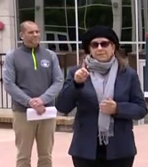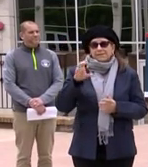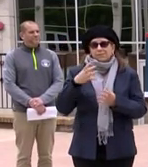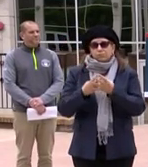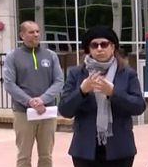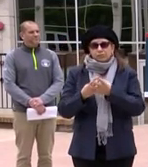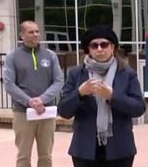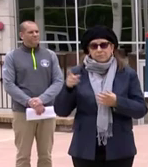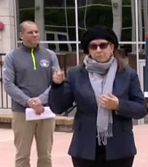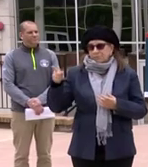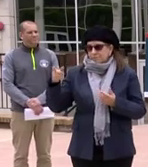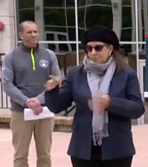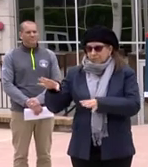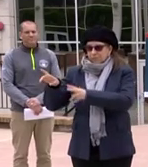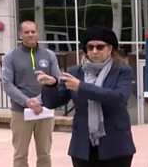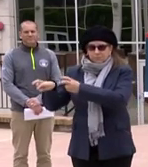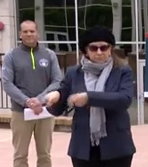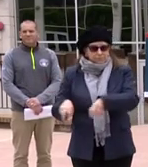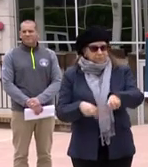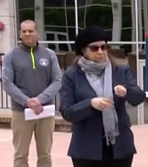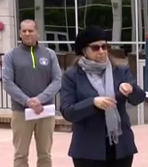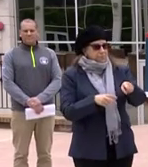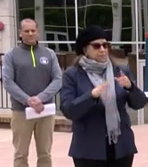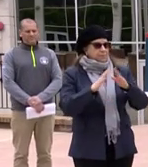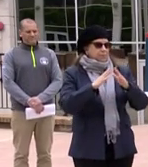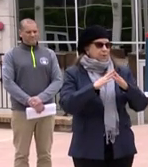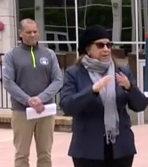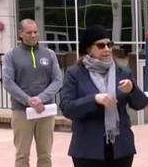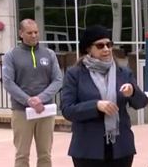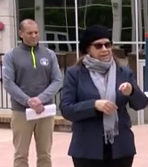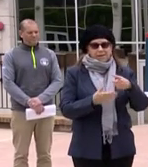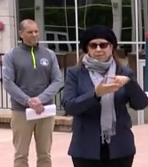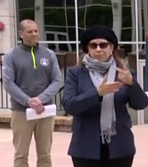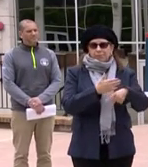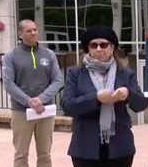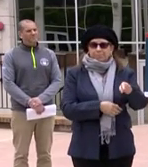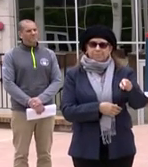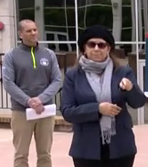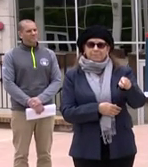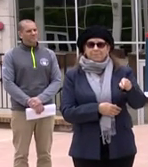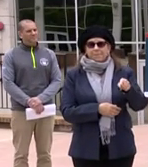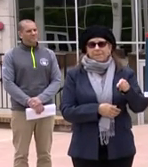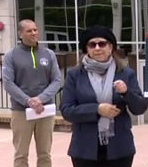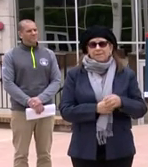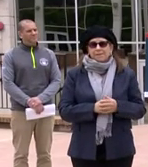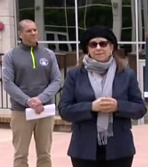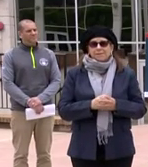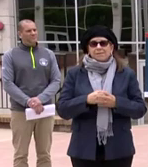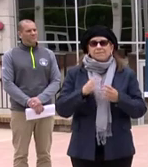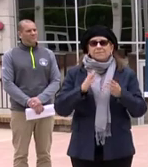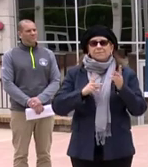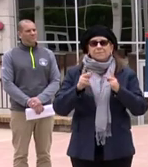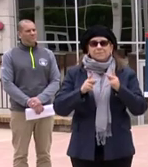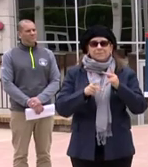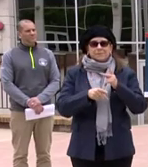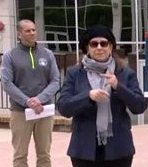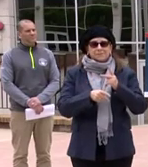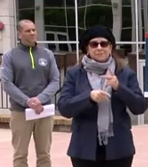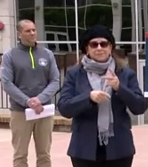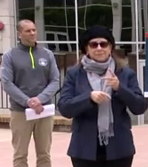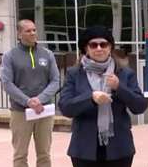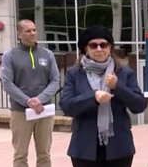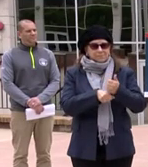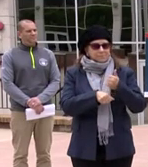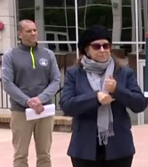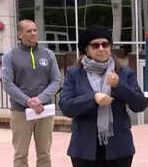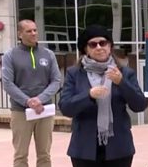There were allegations made last week, notably about a lack of basic supplies around soap,